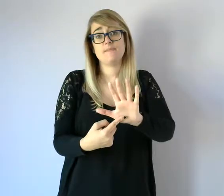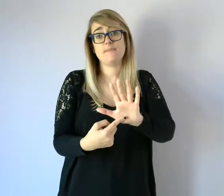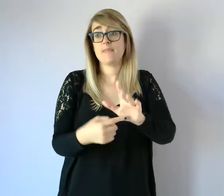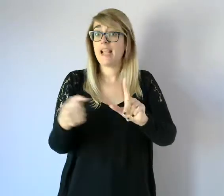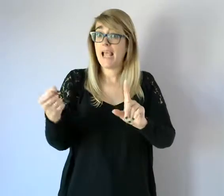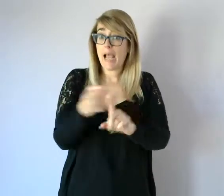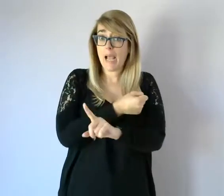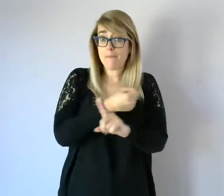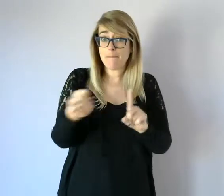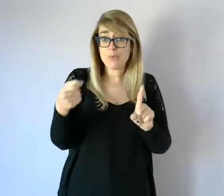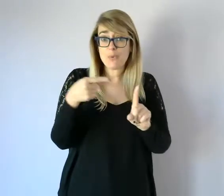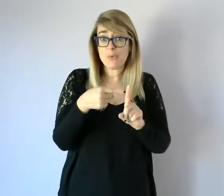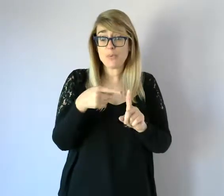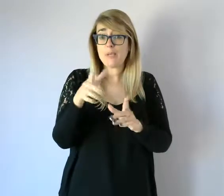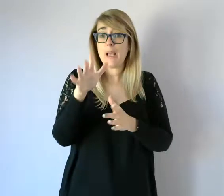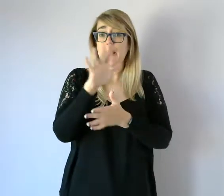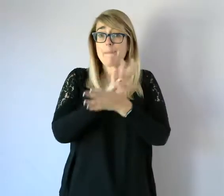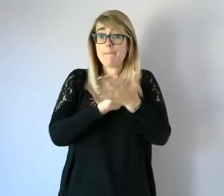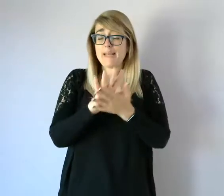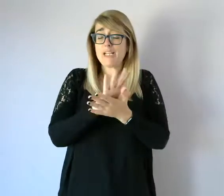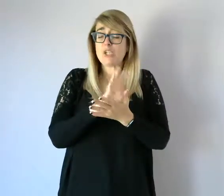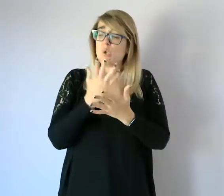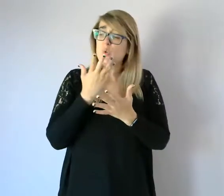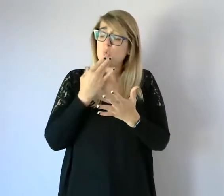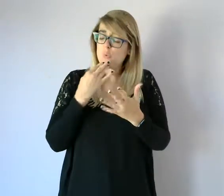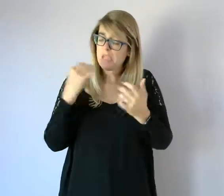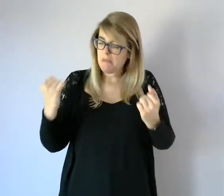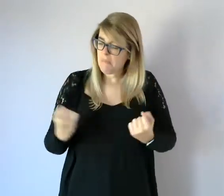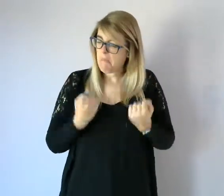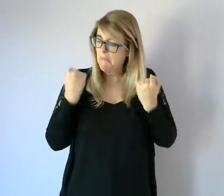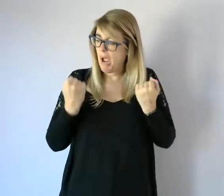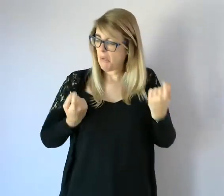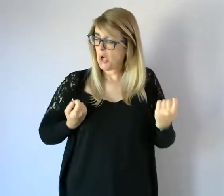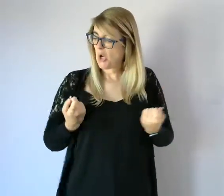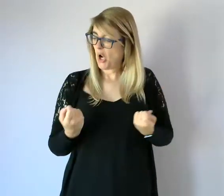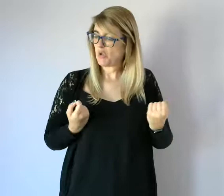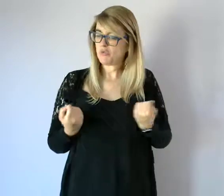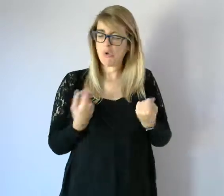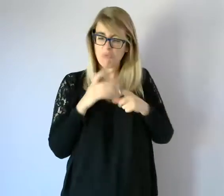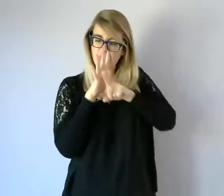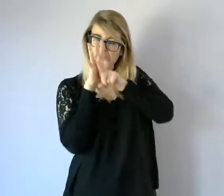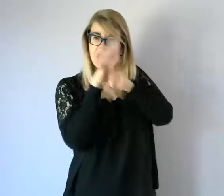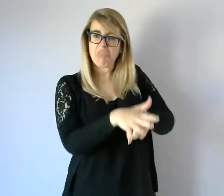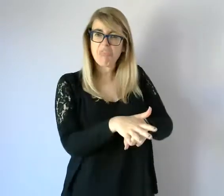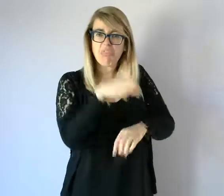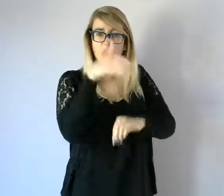abuse is about the misuse of the power and control that one person has over another.